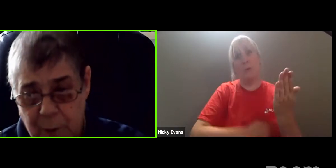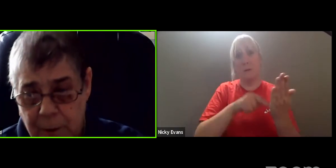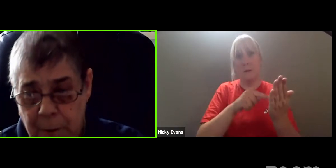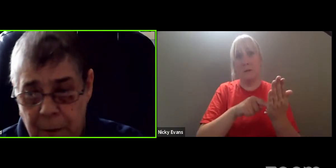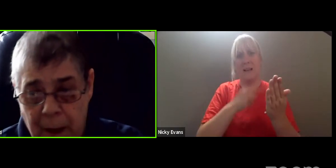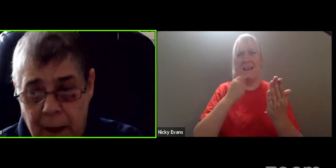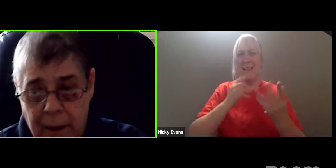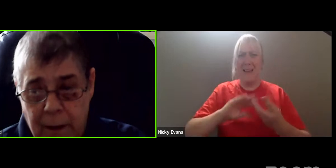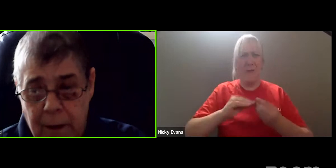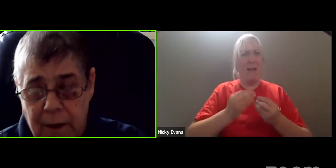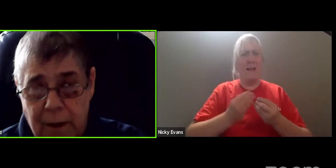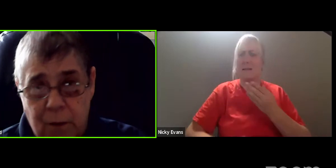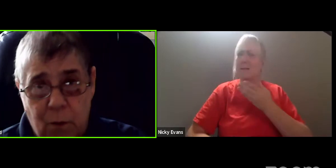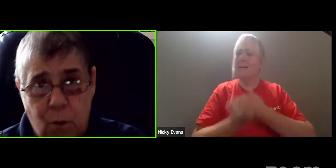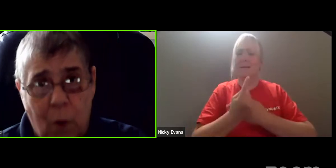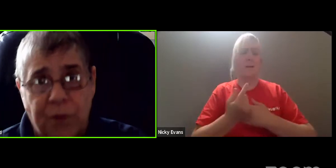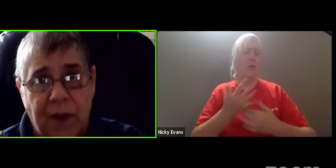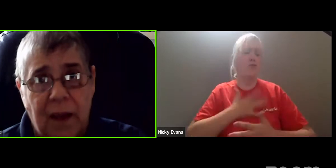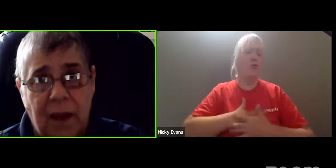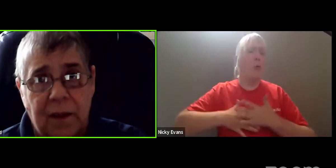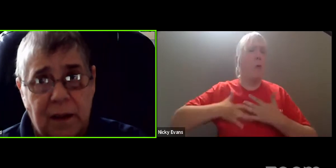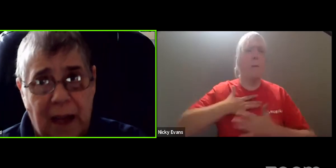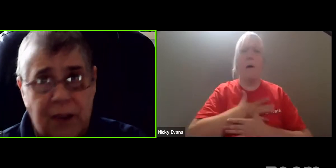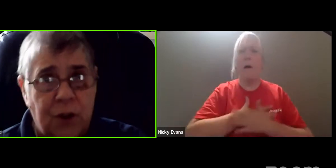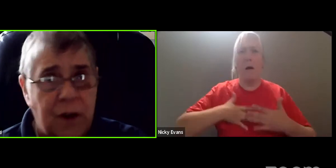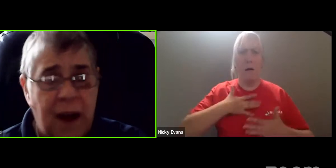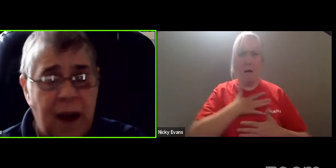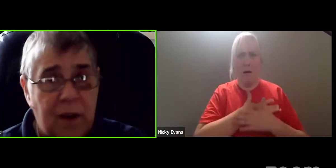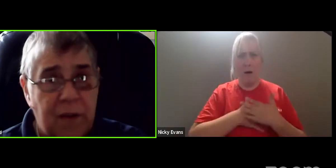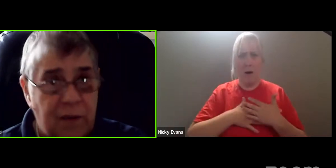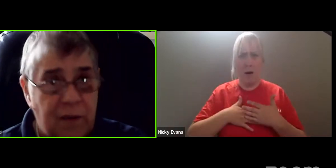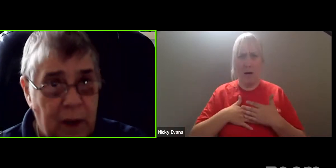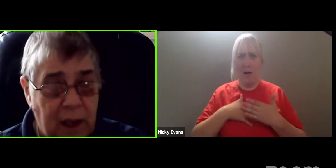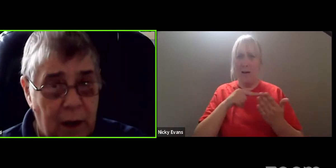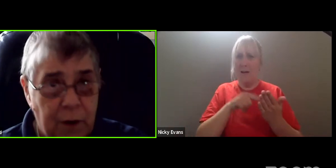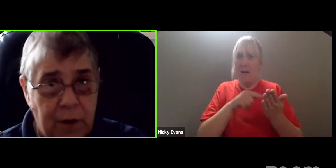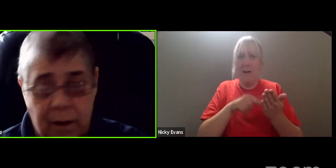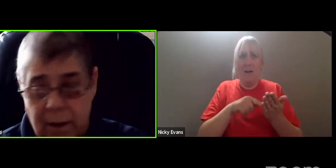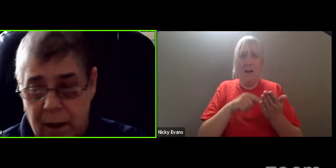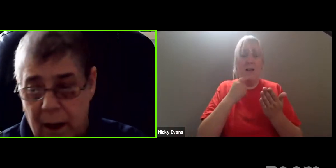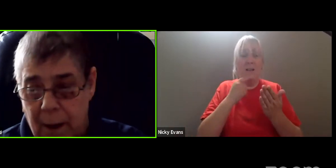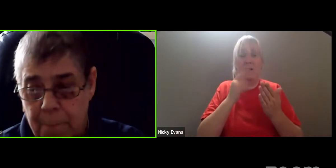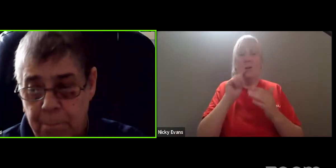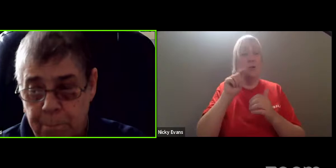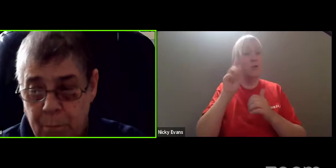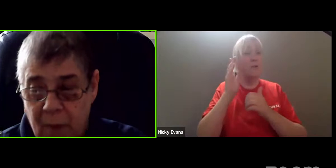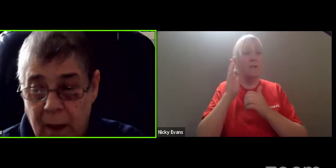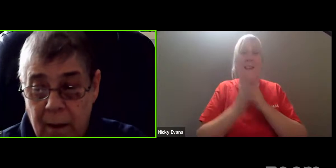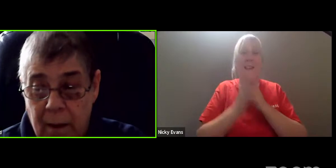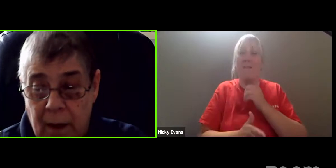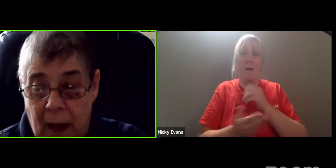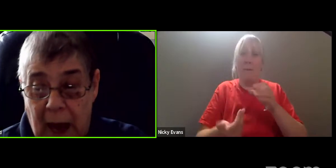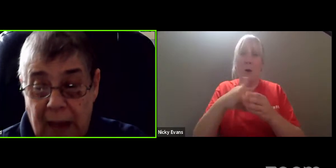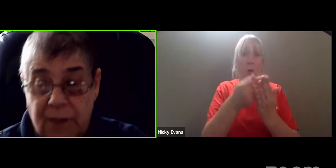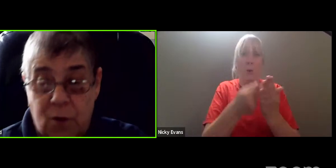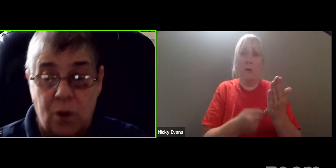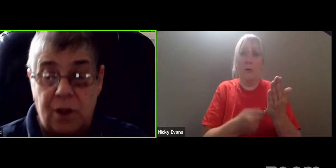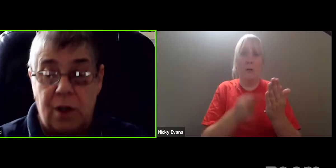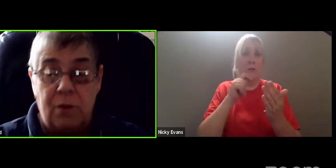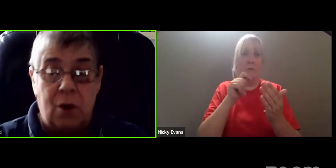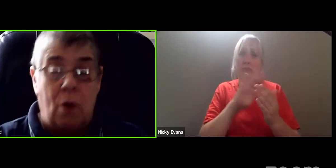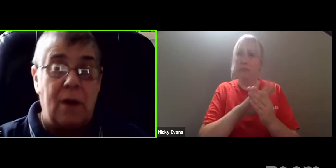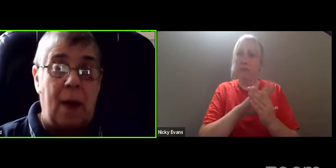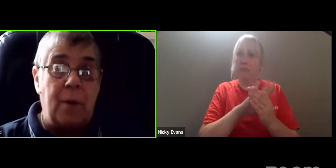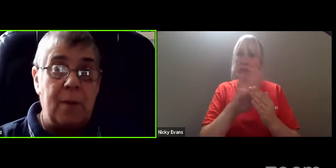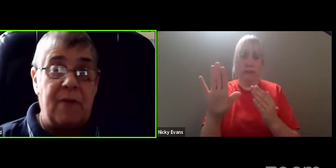the claimant. One thing that should never have even been included. And of course,